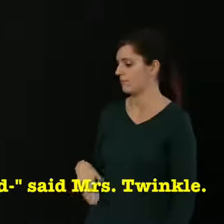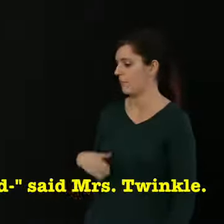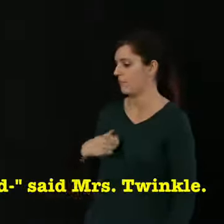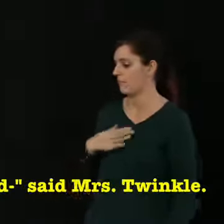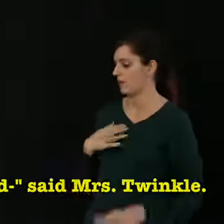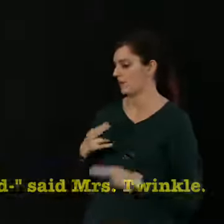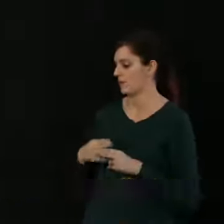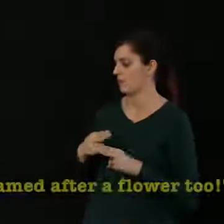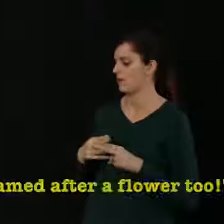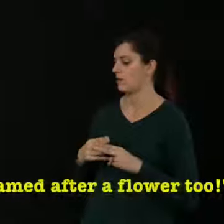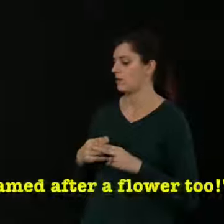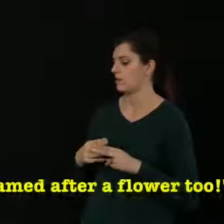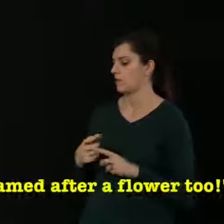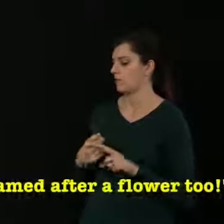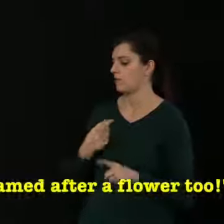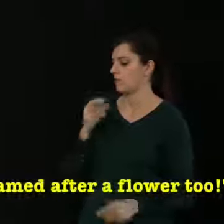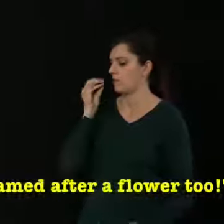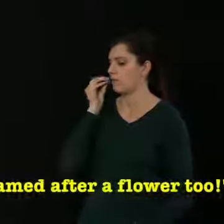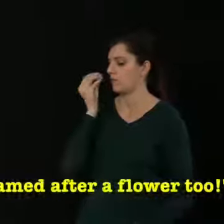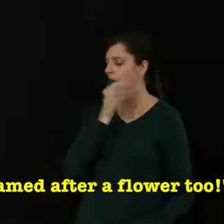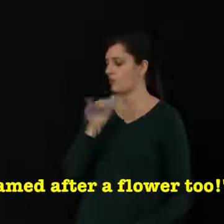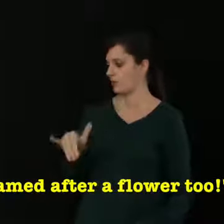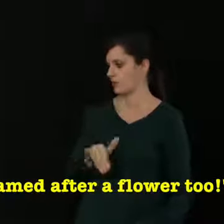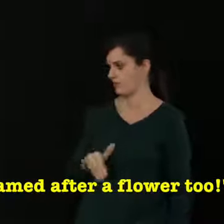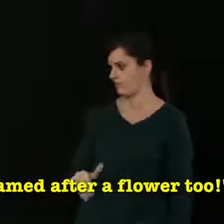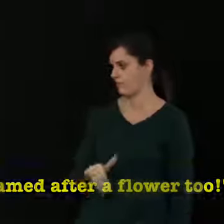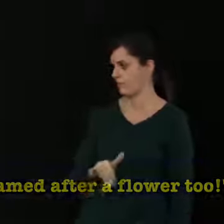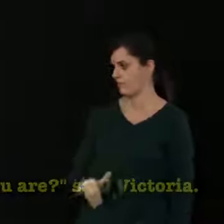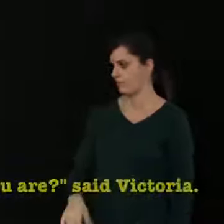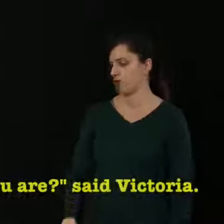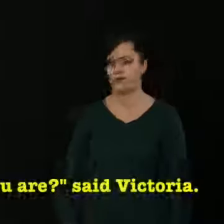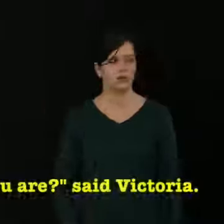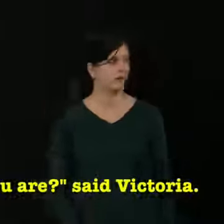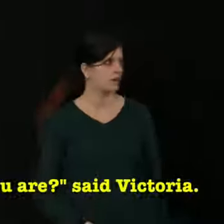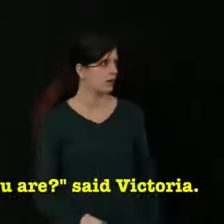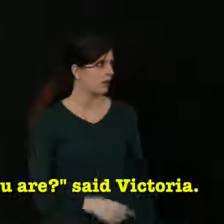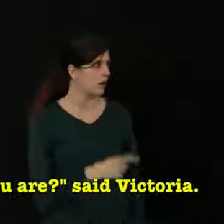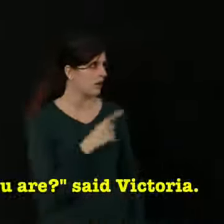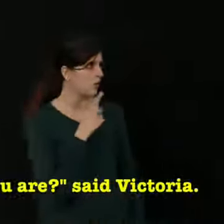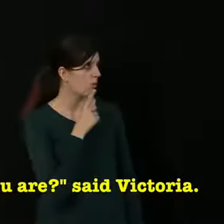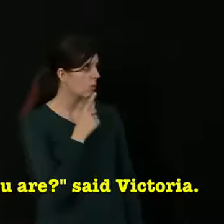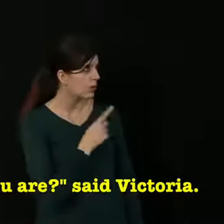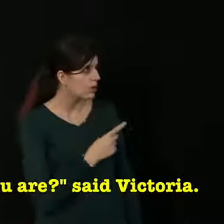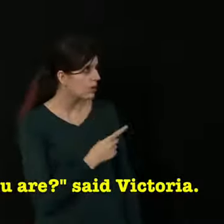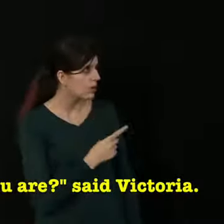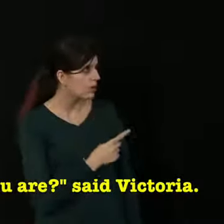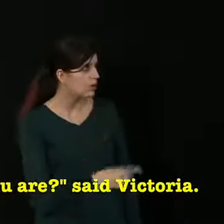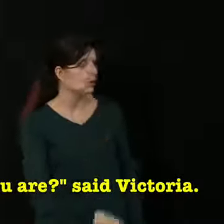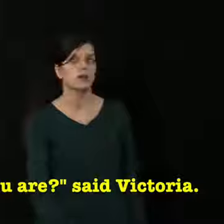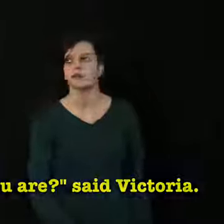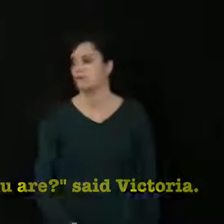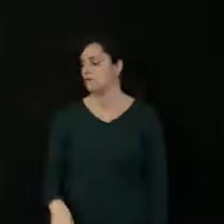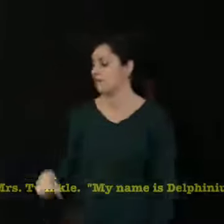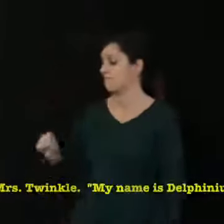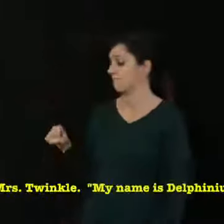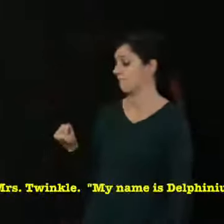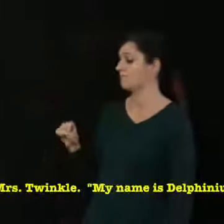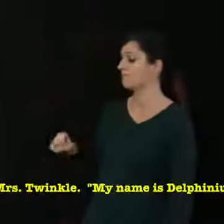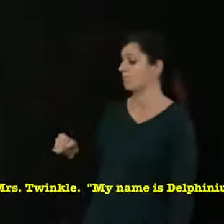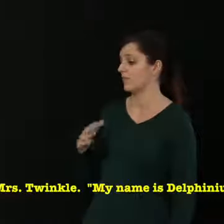Mrs. Twinkle, "I'm named after a flower, too." "You are?" said Victoria. "Yes," said Mrs.